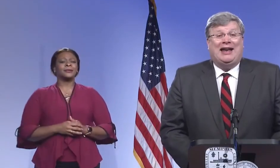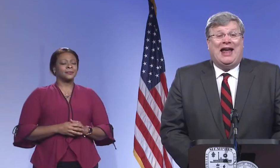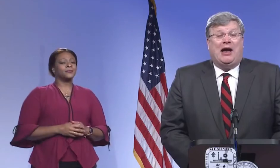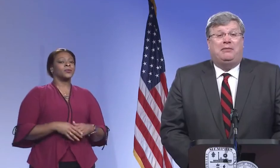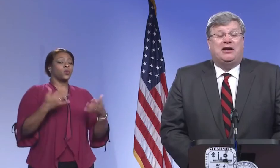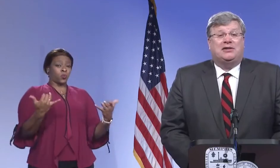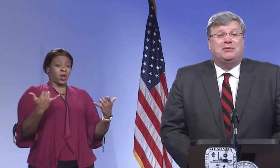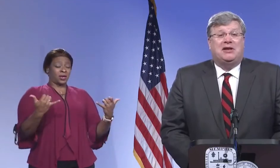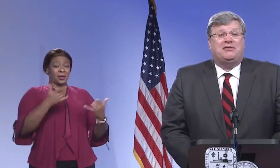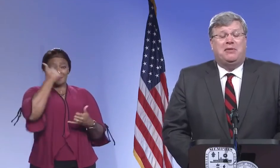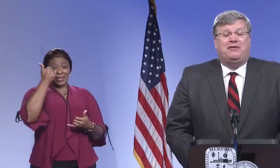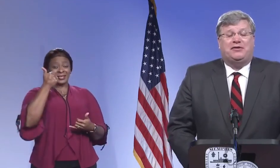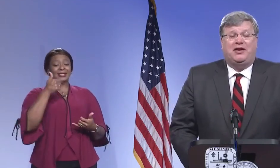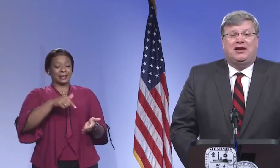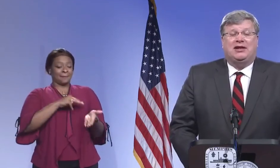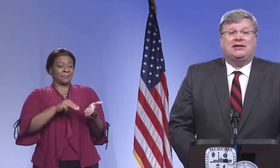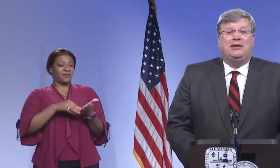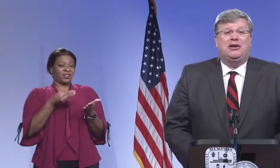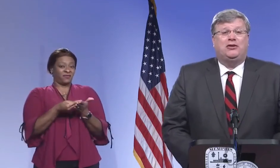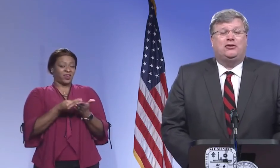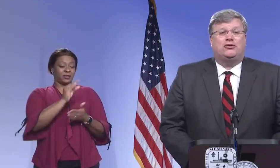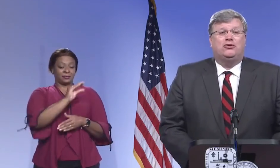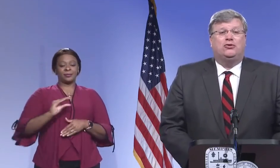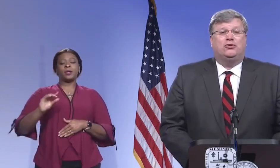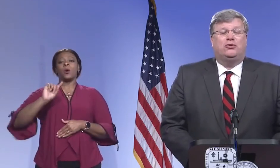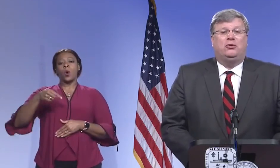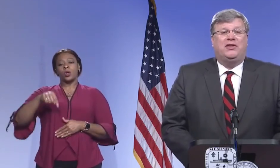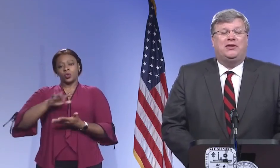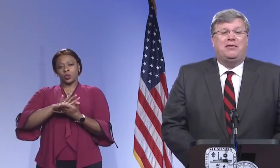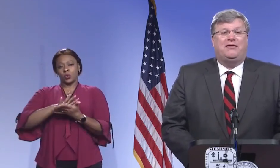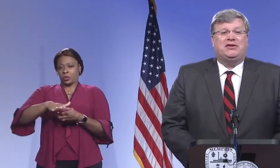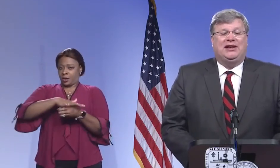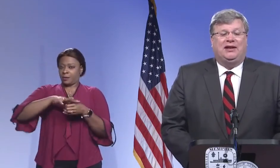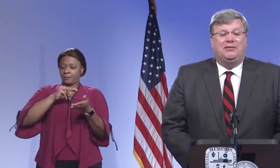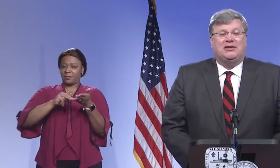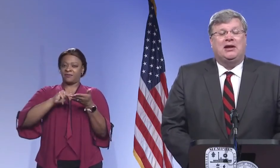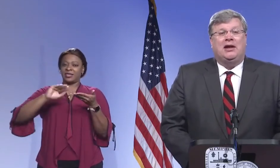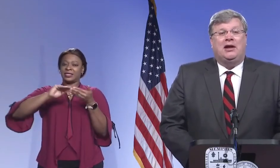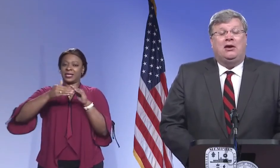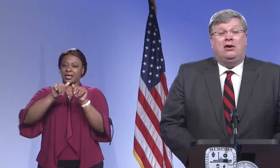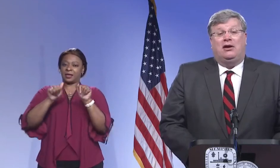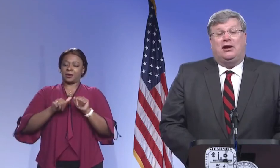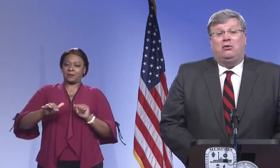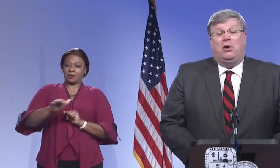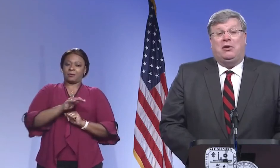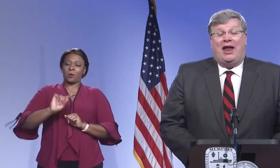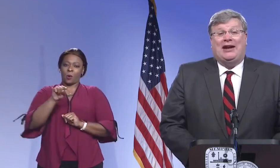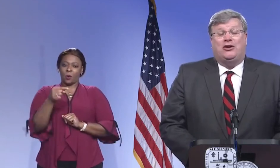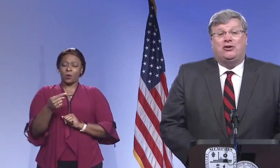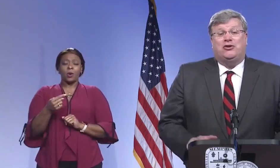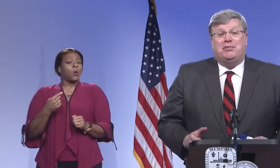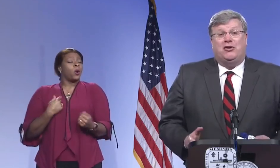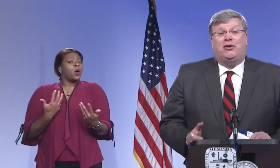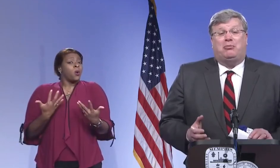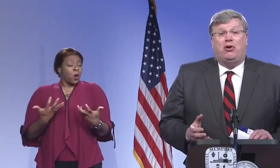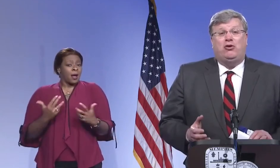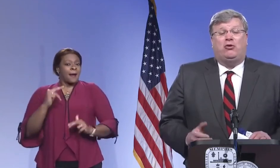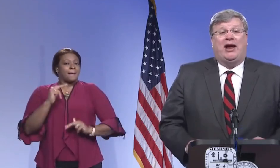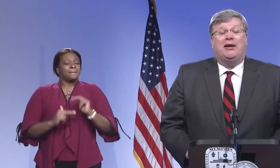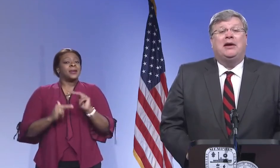Right now, because it's Memphis funding, it's limited to schools within the Memphis city limits. What we'd like to do is build